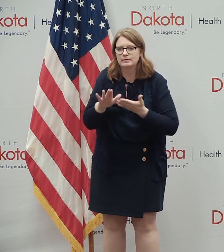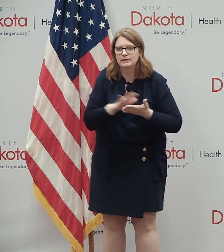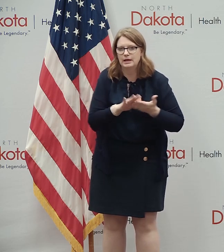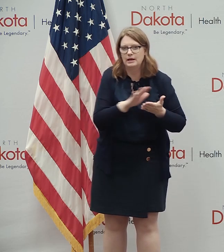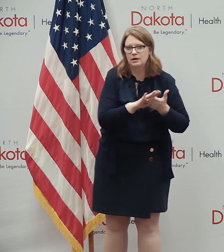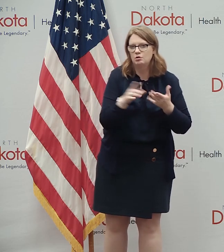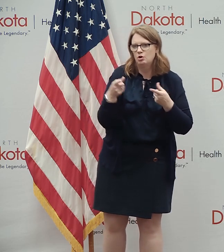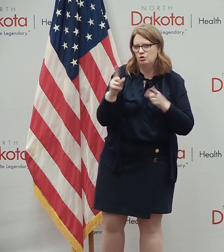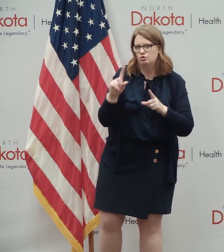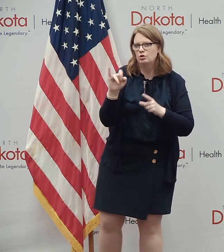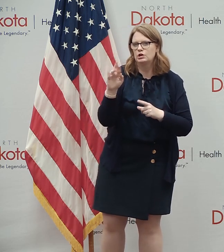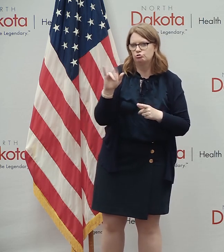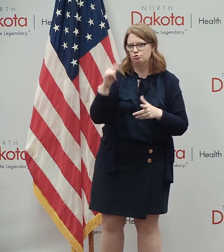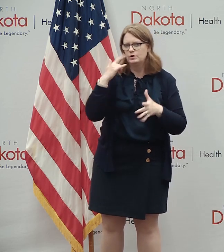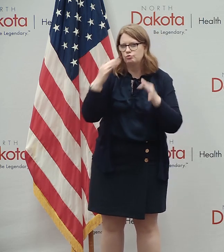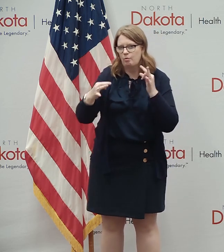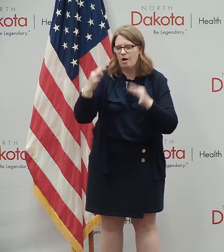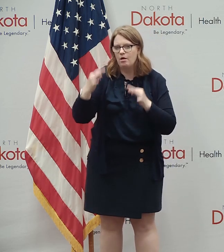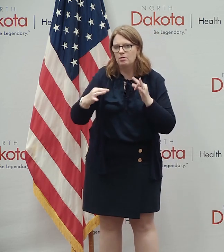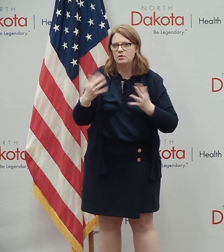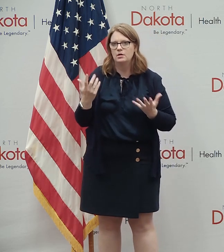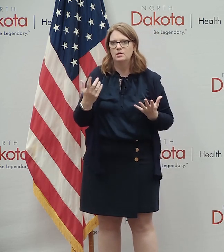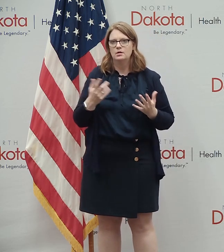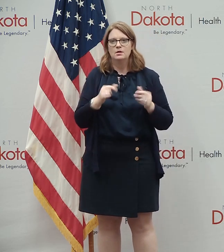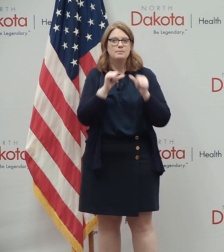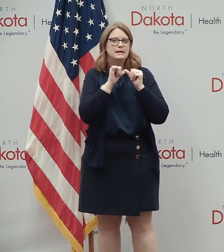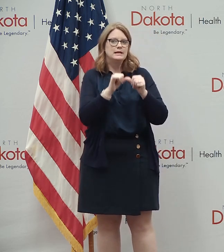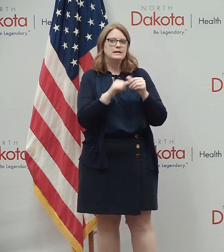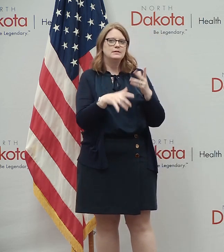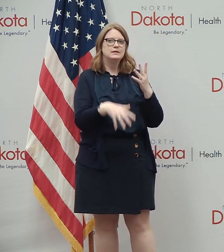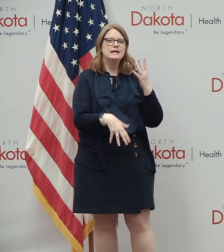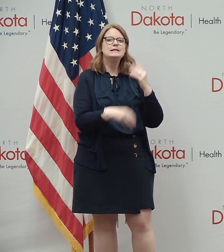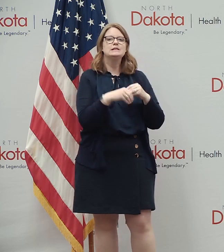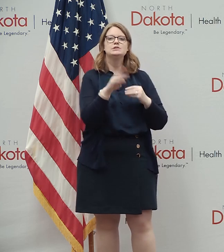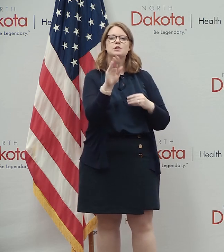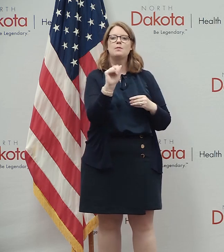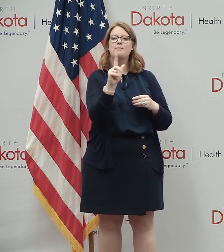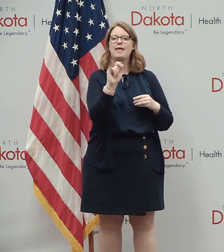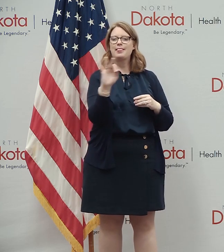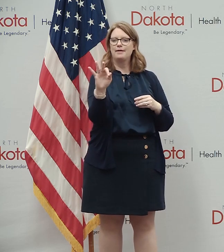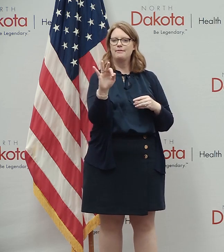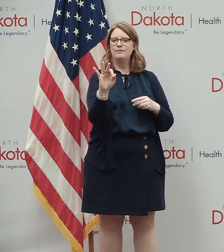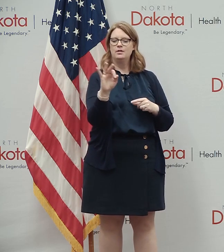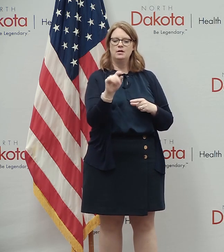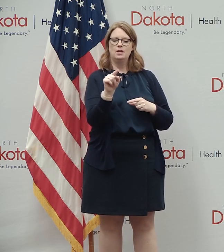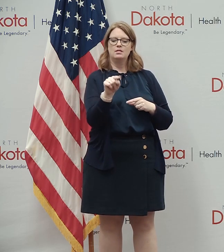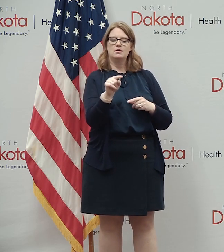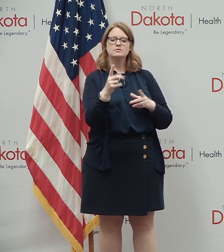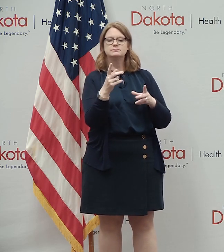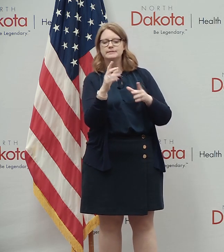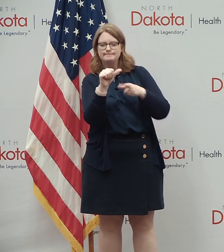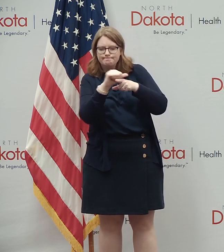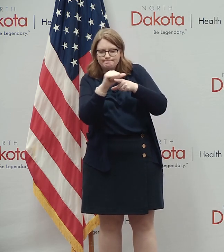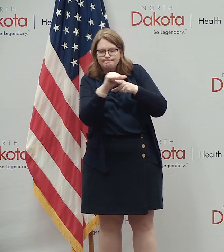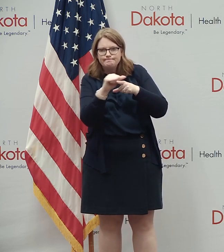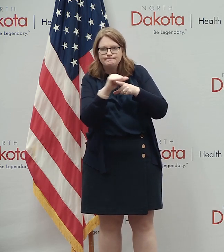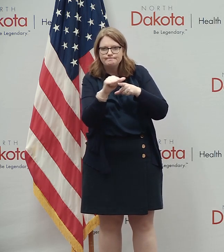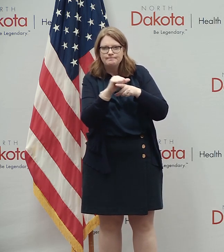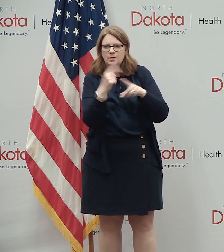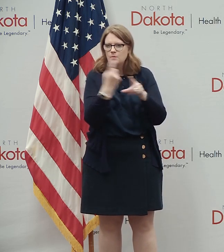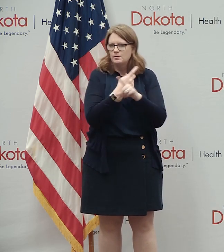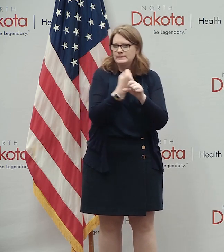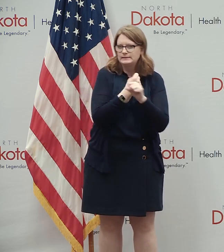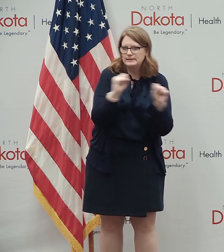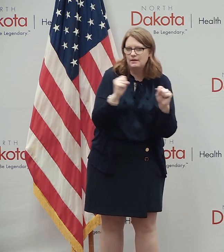operations. We're retaining additional bailiffs and training them on proper safety procedures,